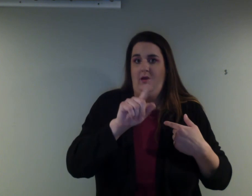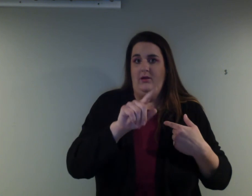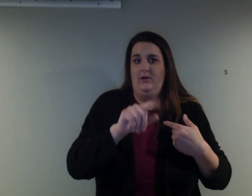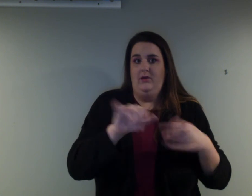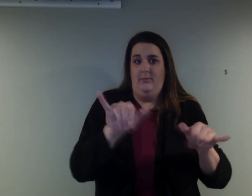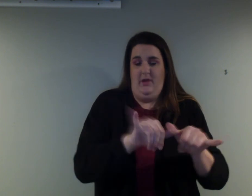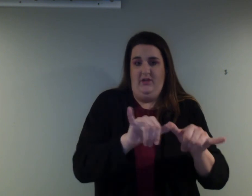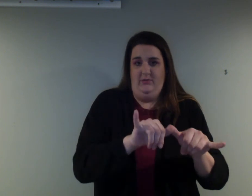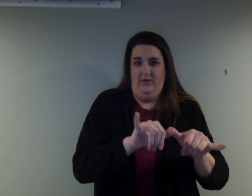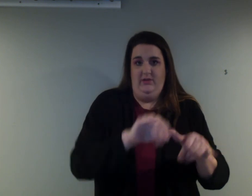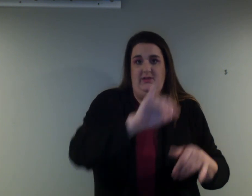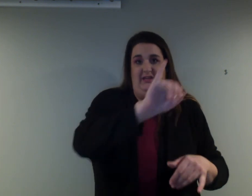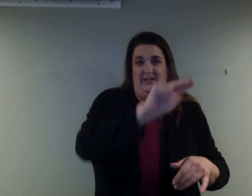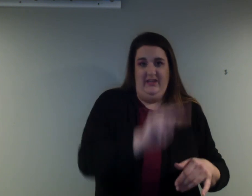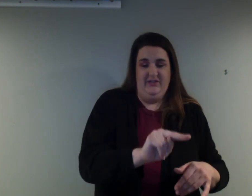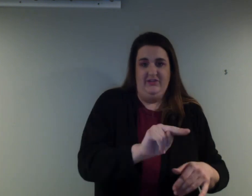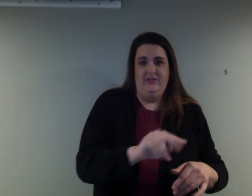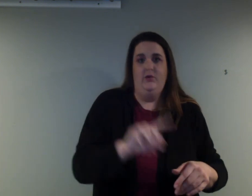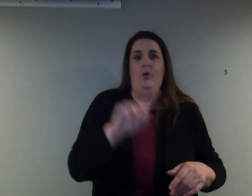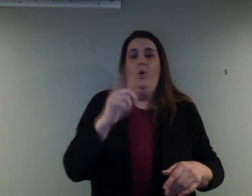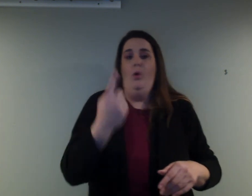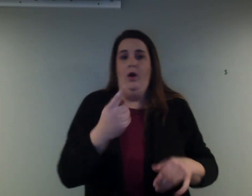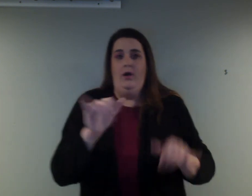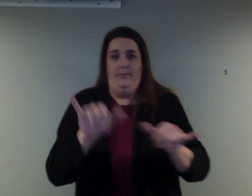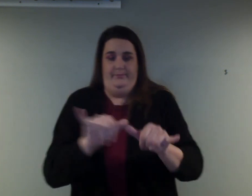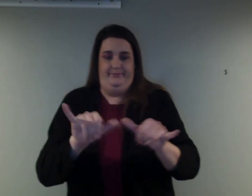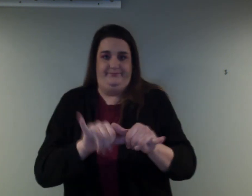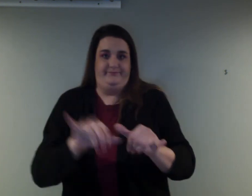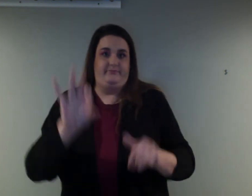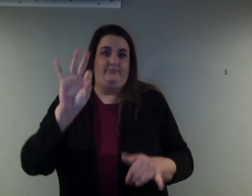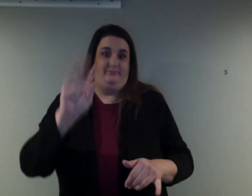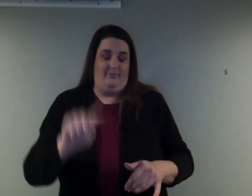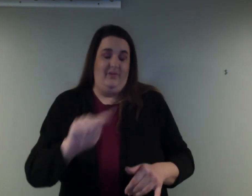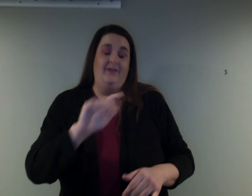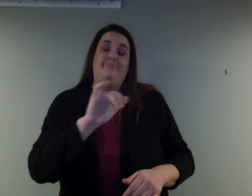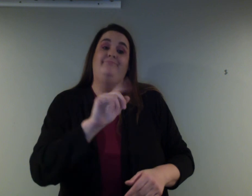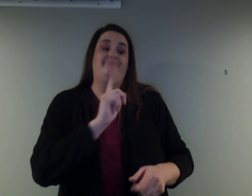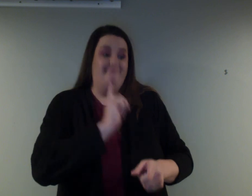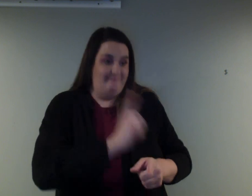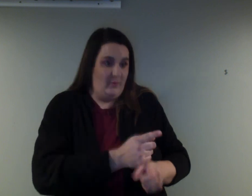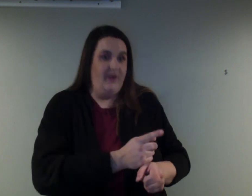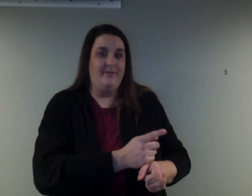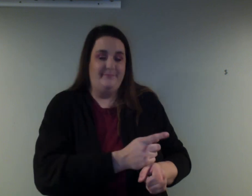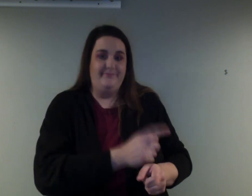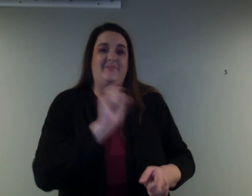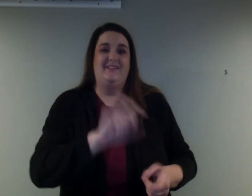measurement in feet? That's right. We have to convert in order to